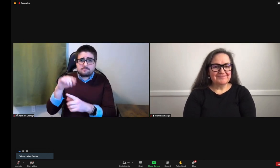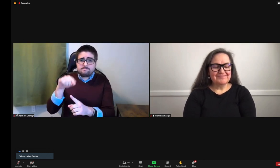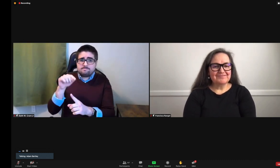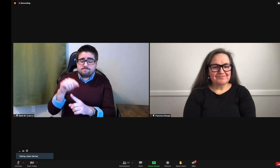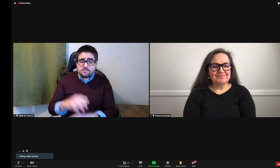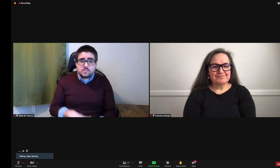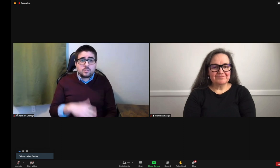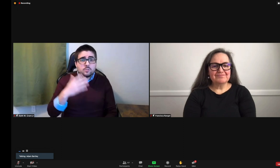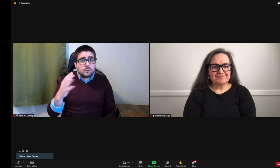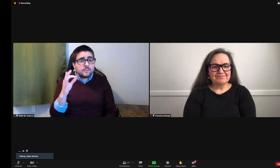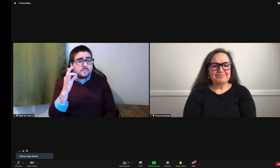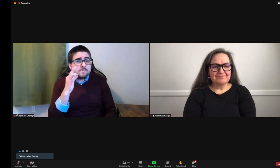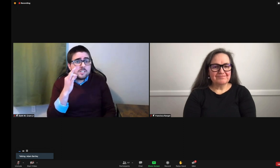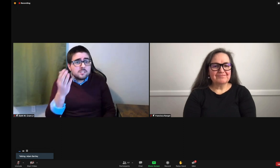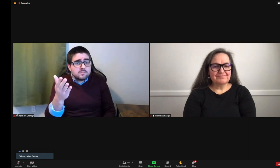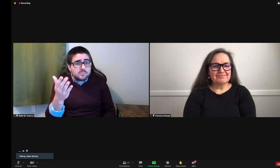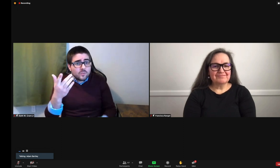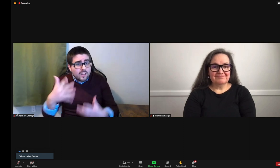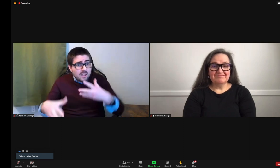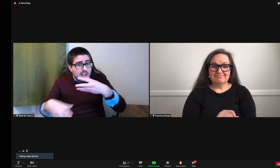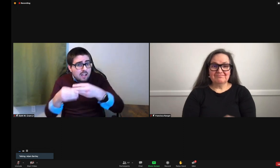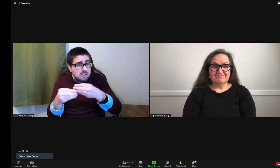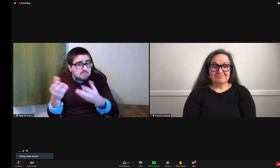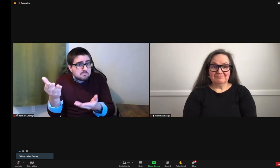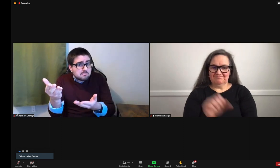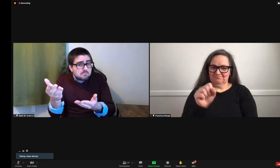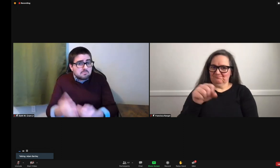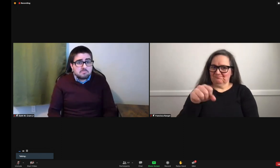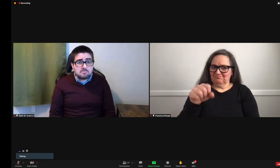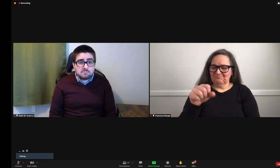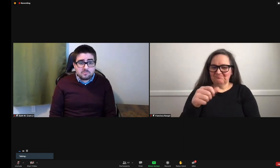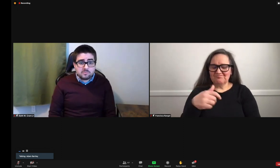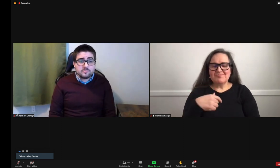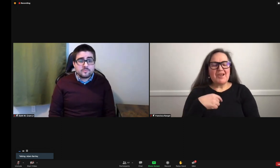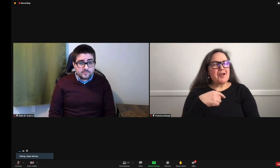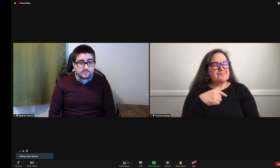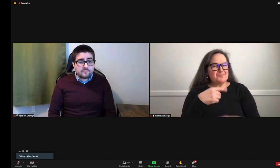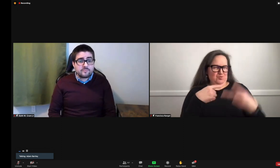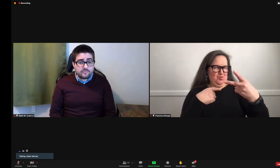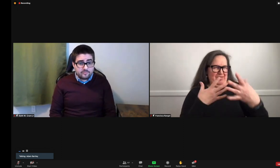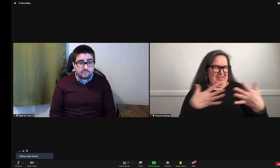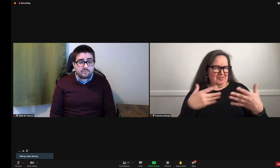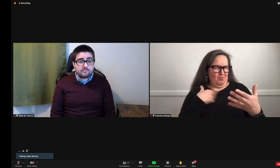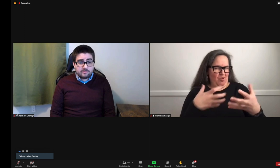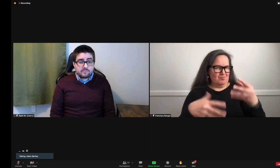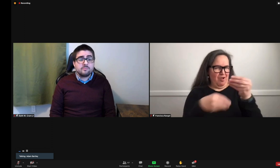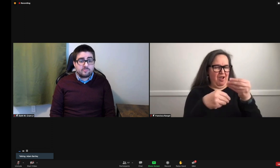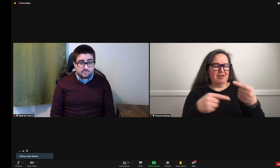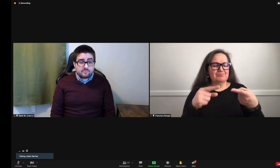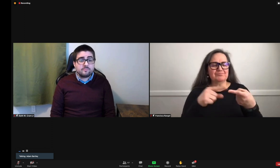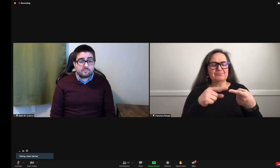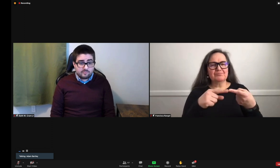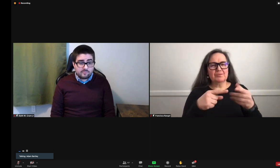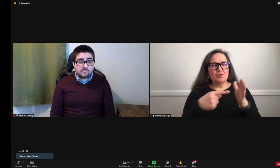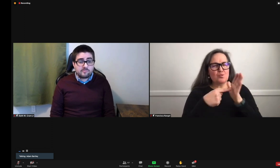having the work of ASL Connect. Francesca, would you like to share some more about this? Yes.